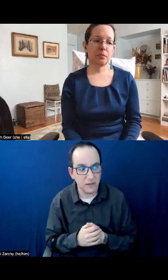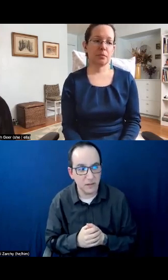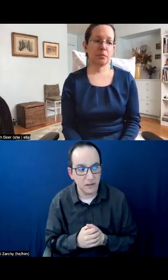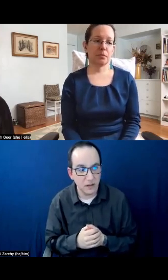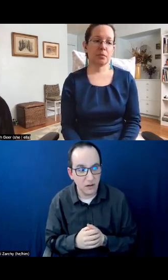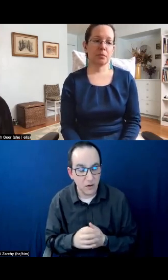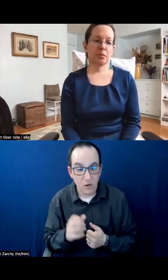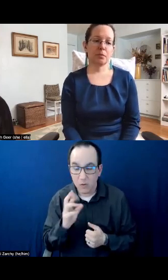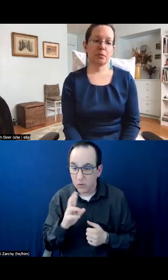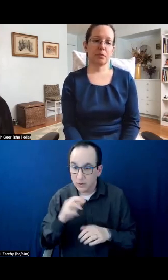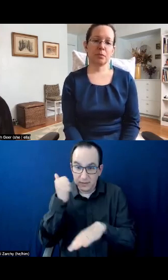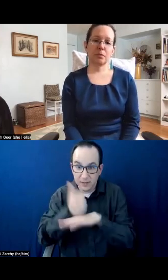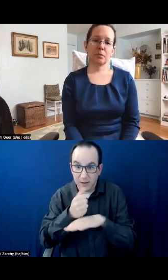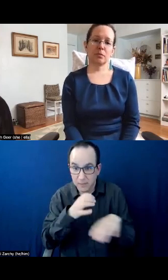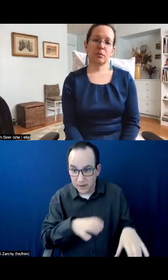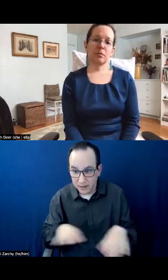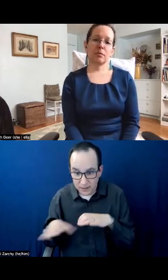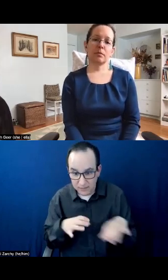something.